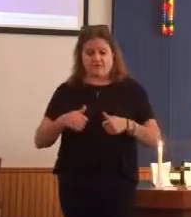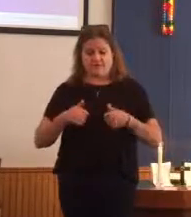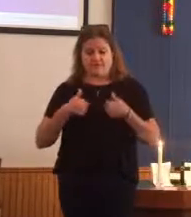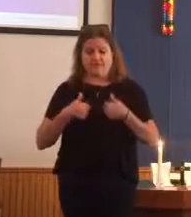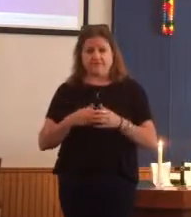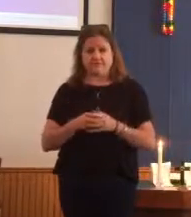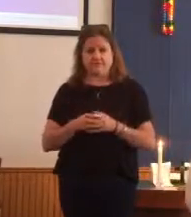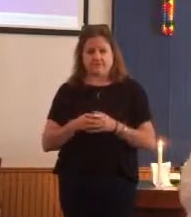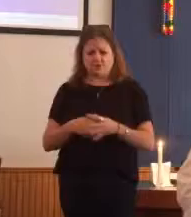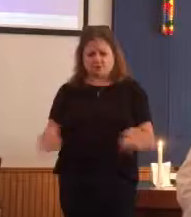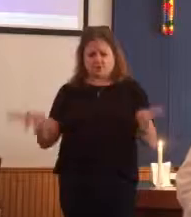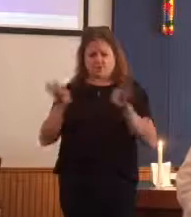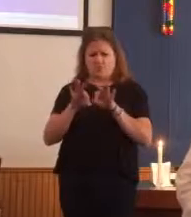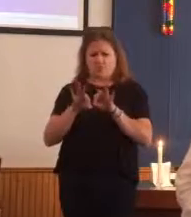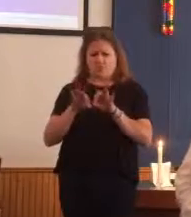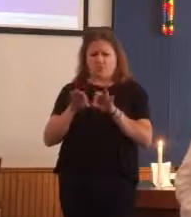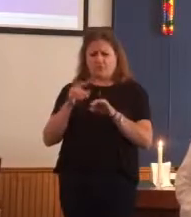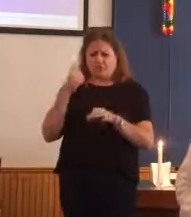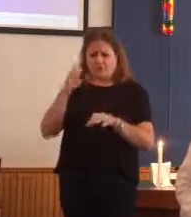Is it worth your life?